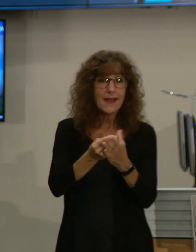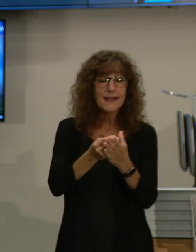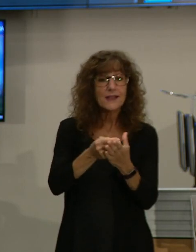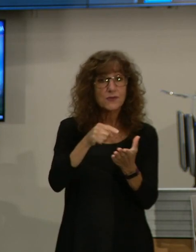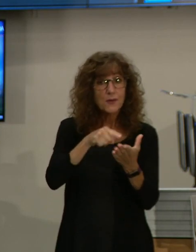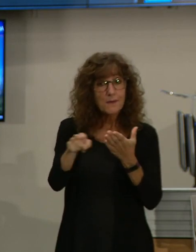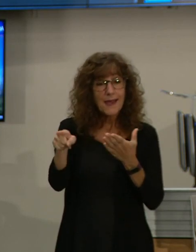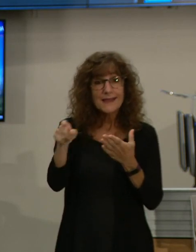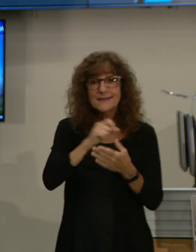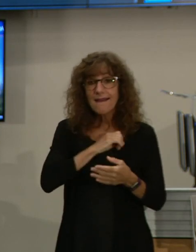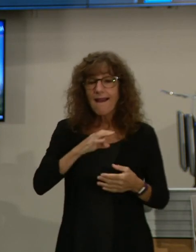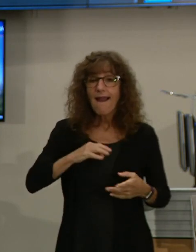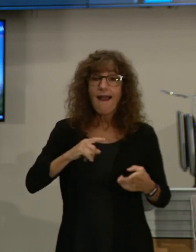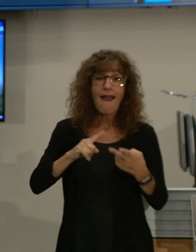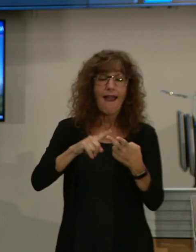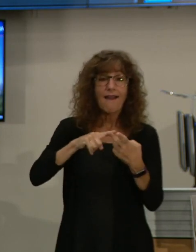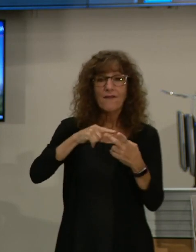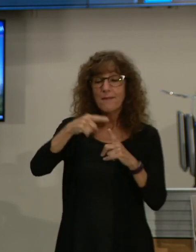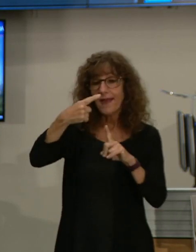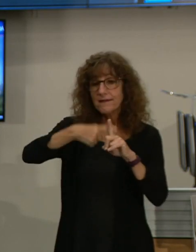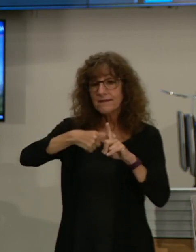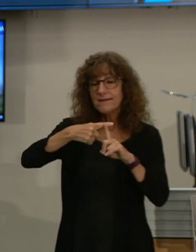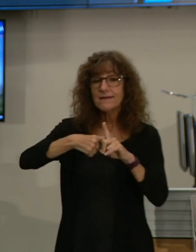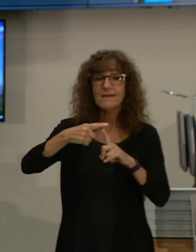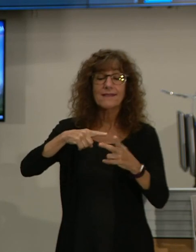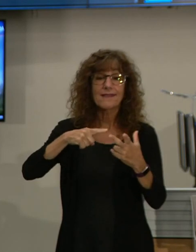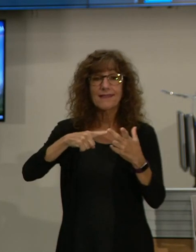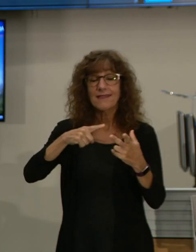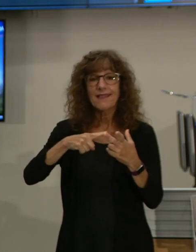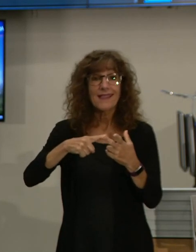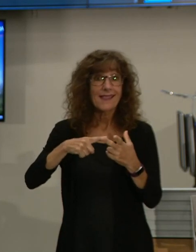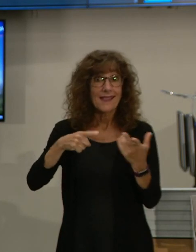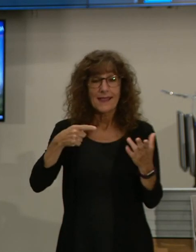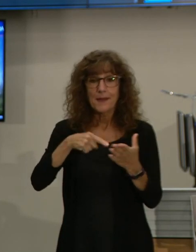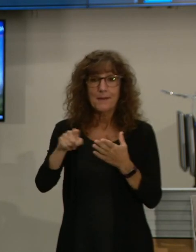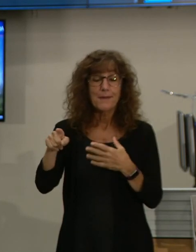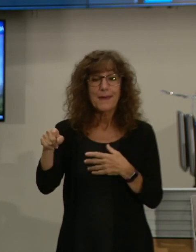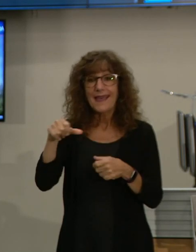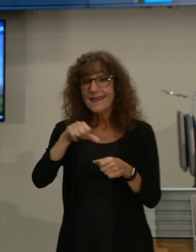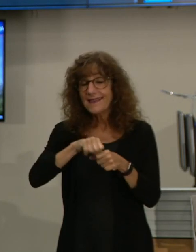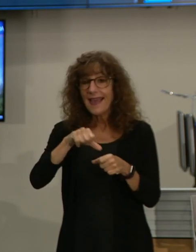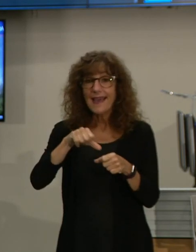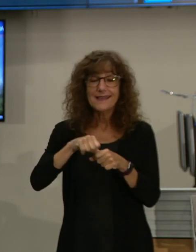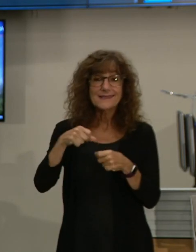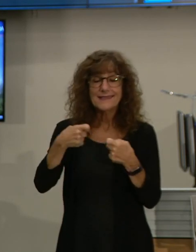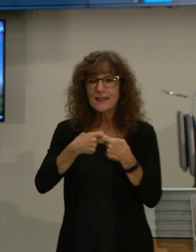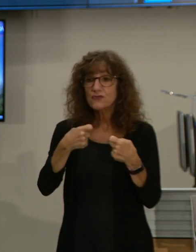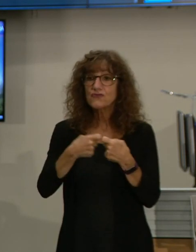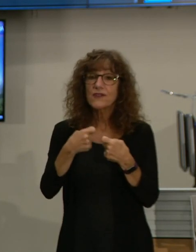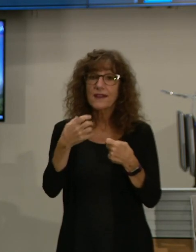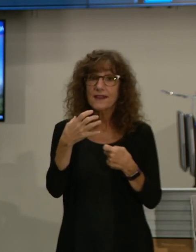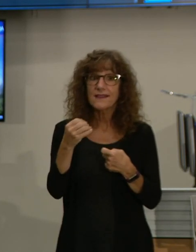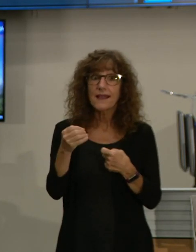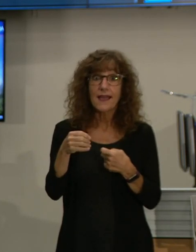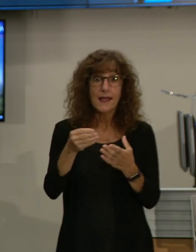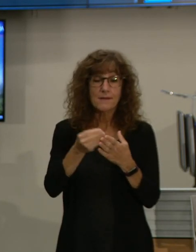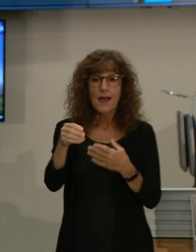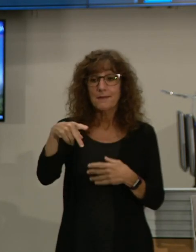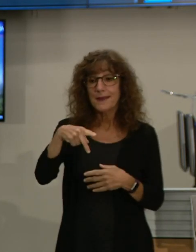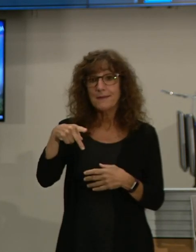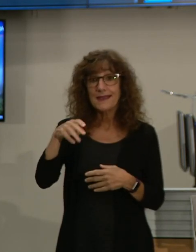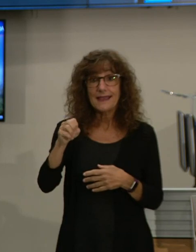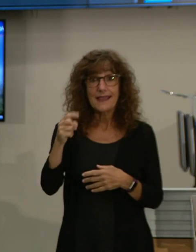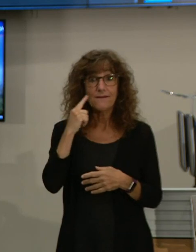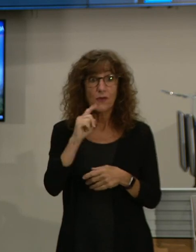payroll, cover mortgages and rent, pay utilities, and buy PPE for child care workers. But we know that during these very